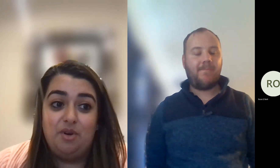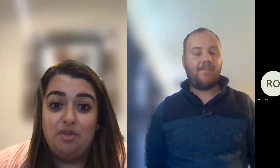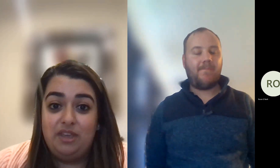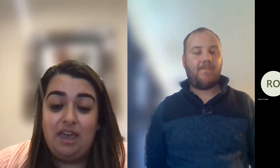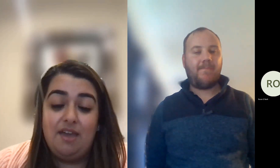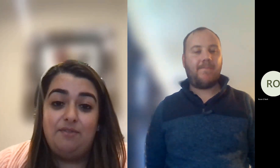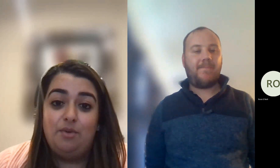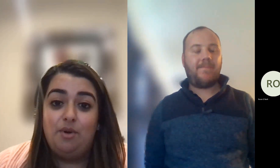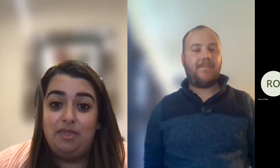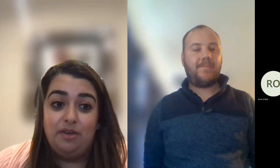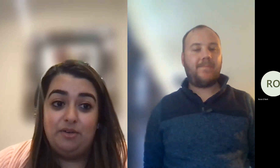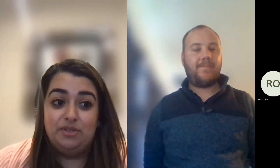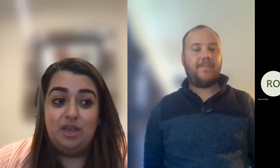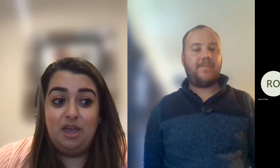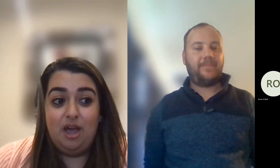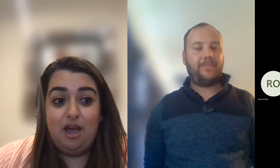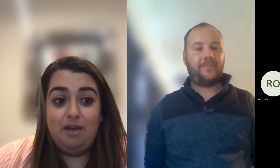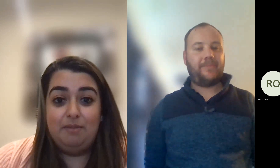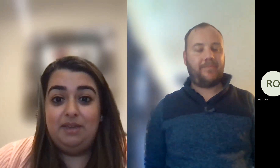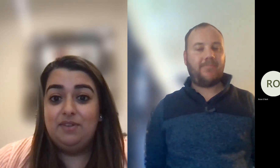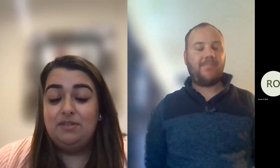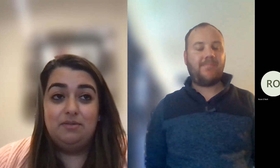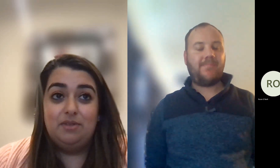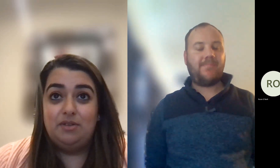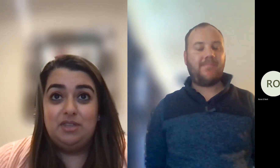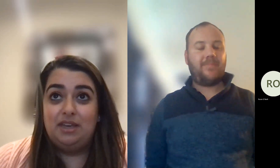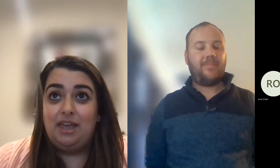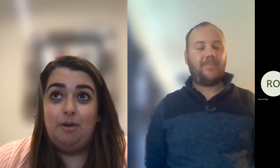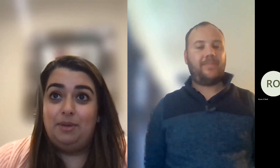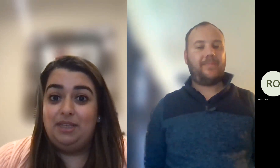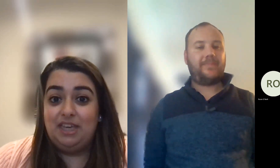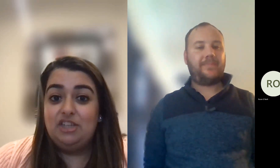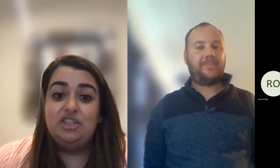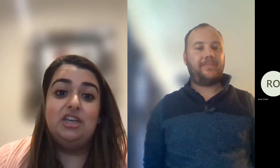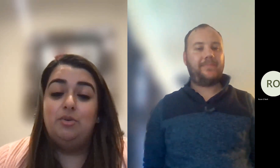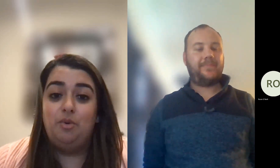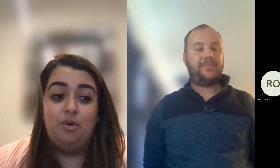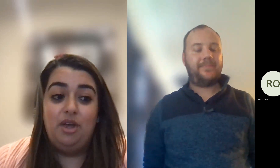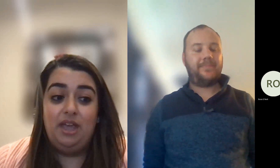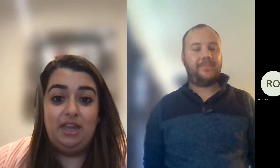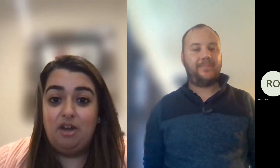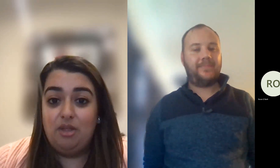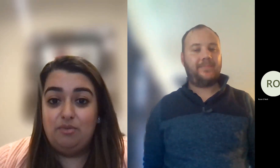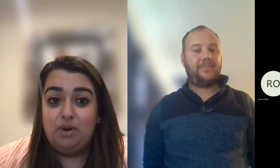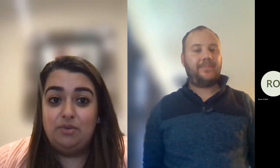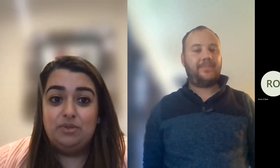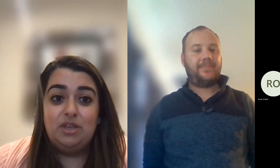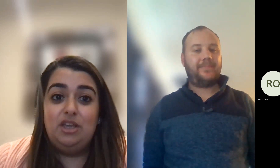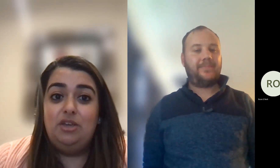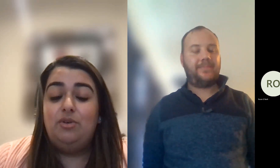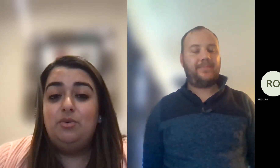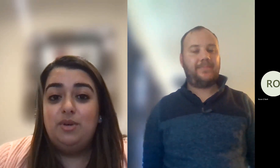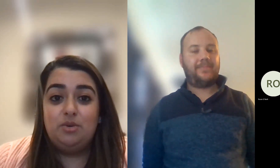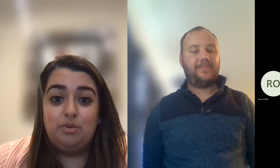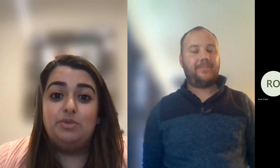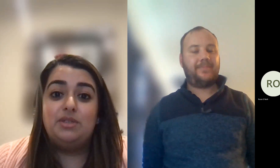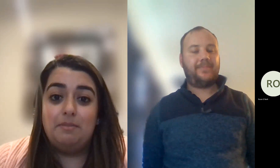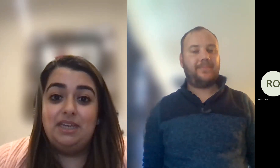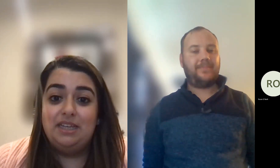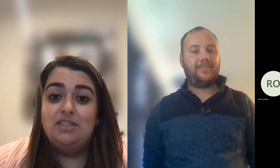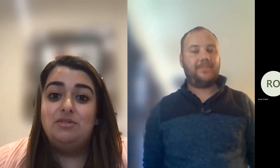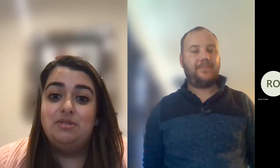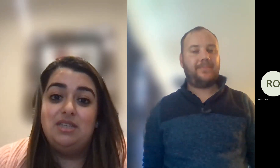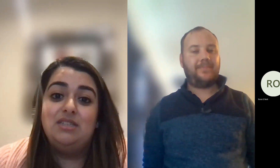that those on the care floor and those even those that are helping in the kitchen or in other roles. You can always